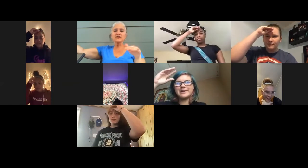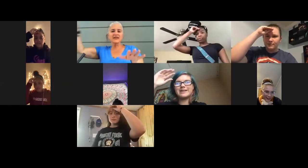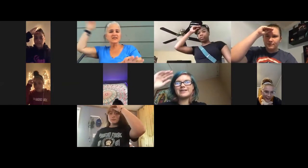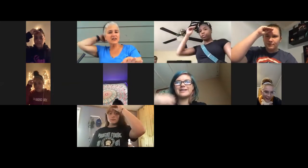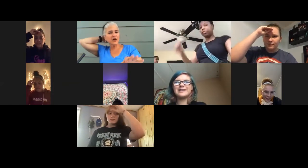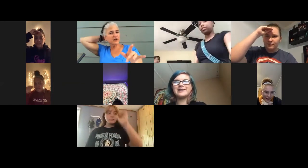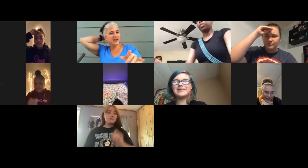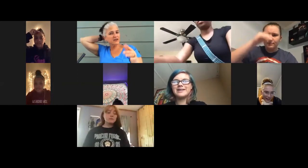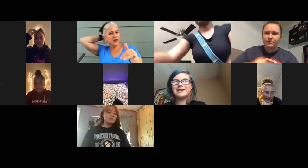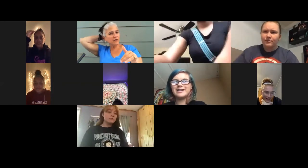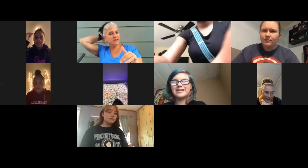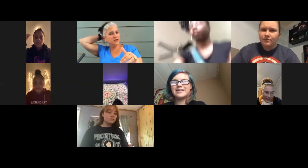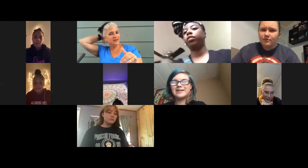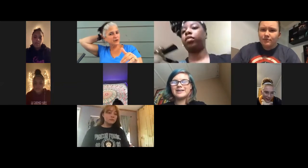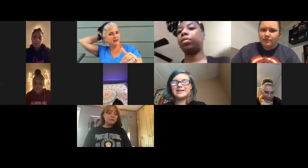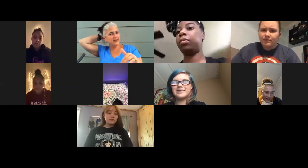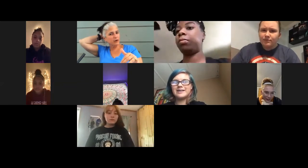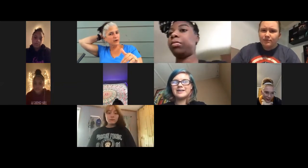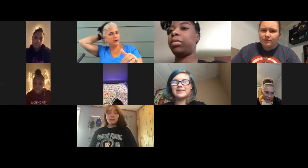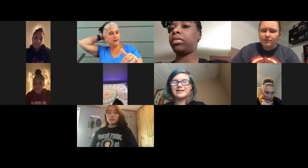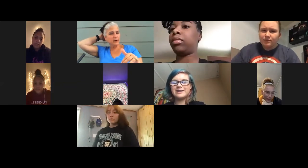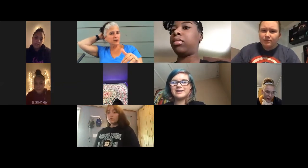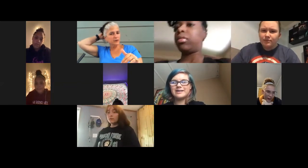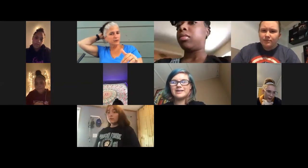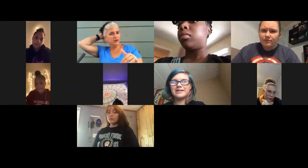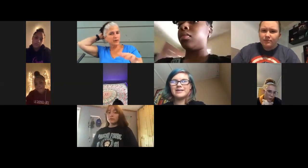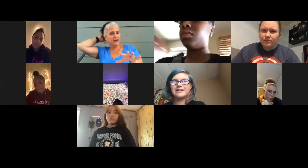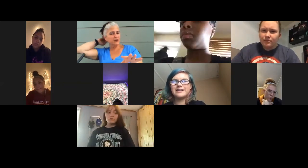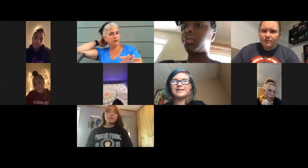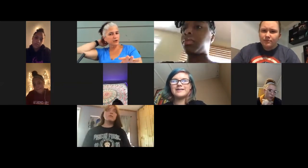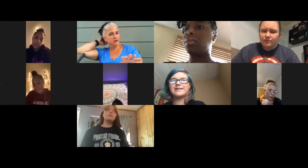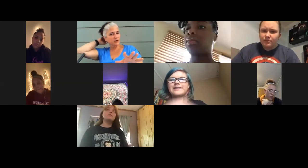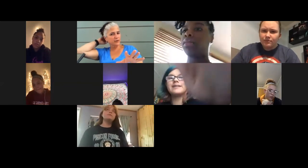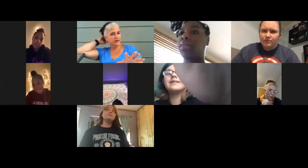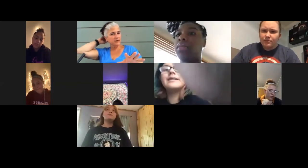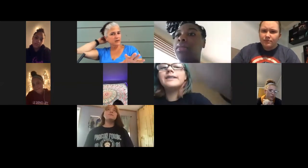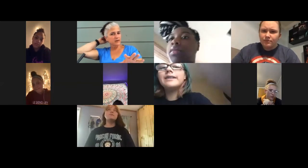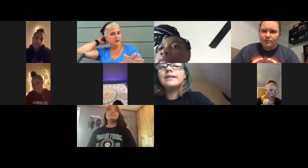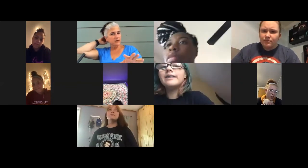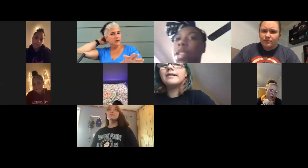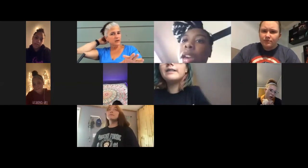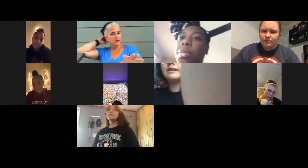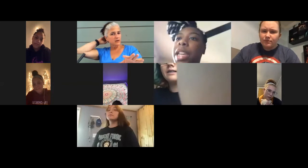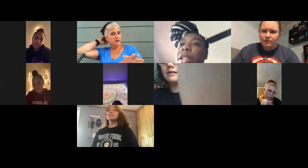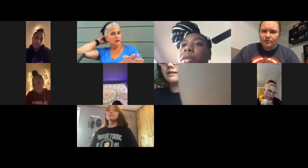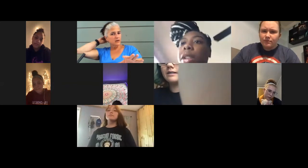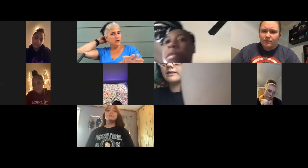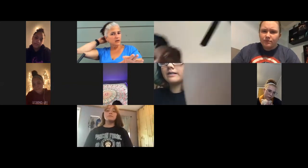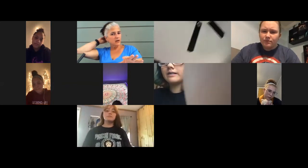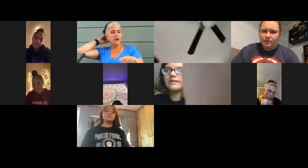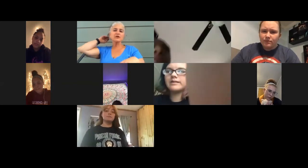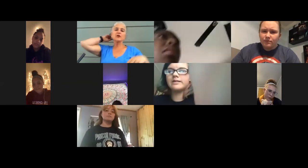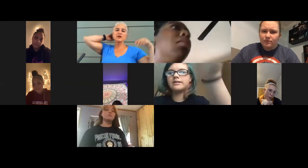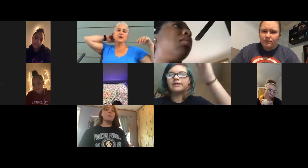Quick question. Anastasia, are you going to have to go from this class early, or are you going to wait? Are you good until 3? I'm taking it with